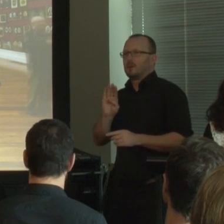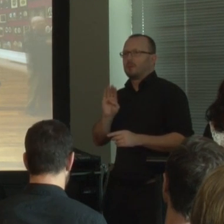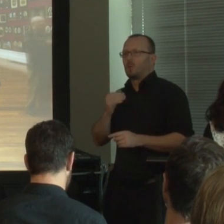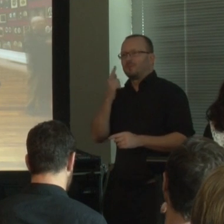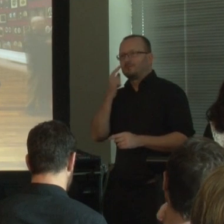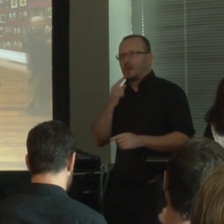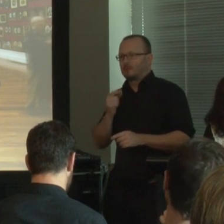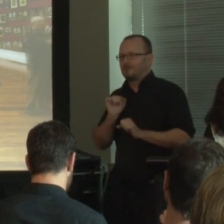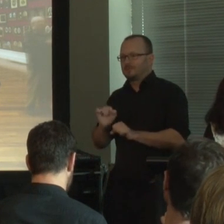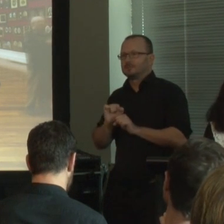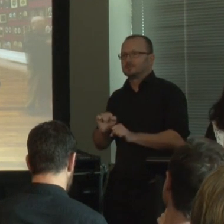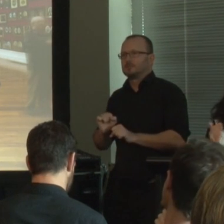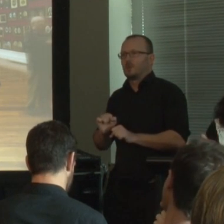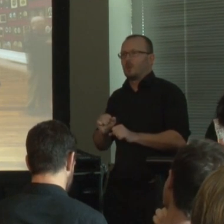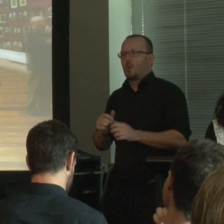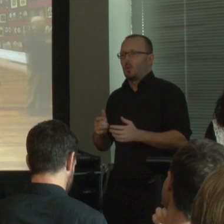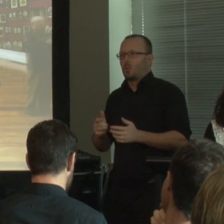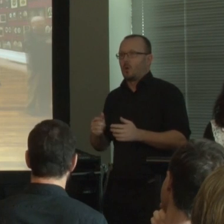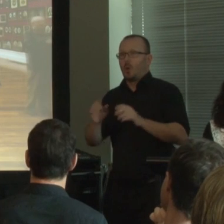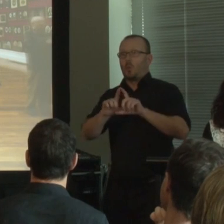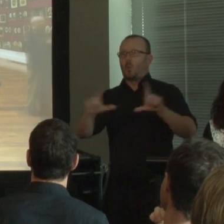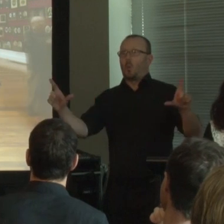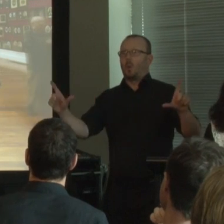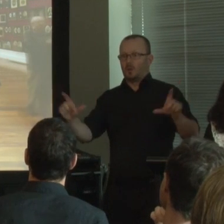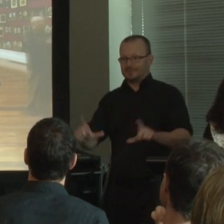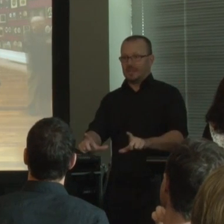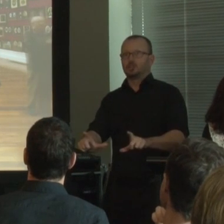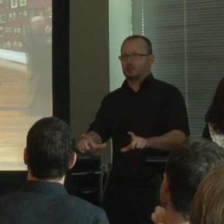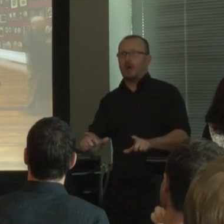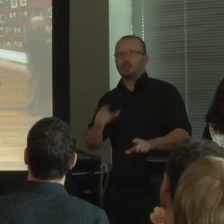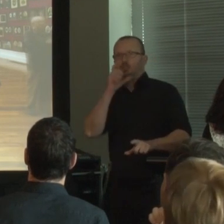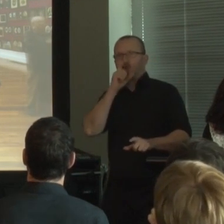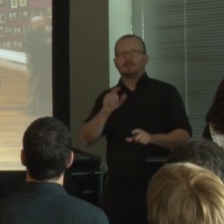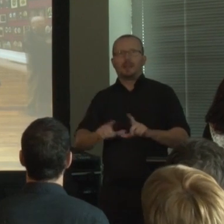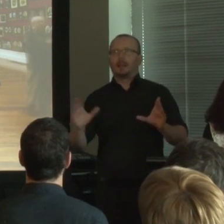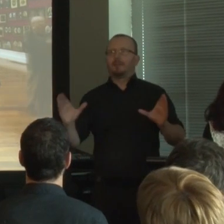up to go to the different station in front of the wall they wanted to go to. So we thought